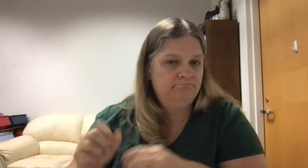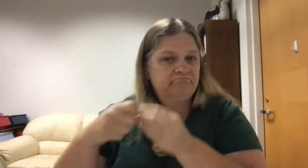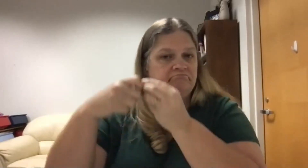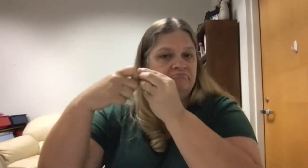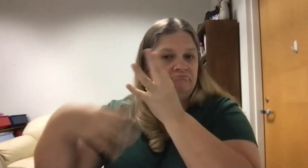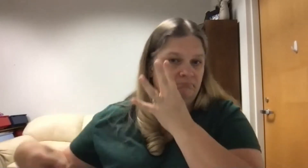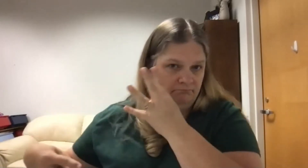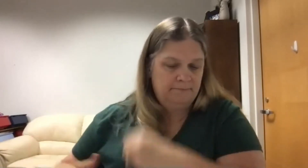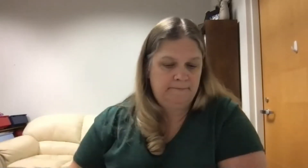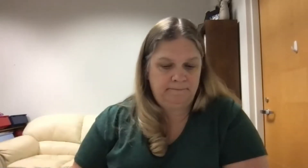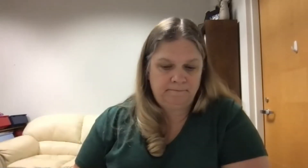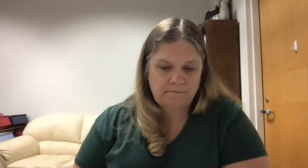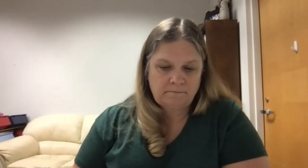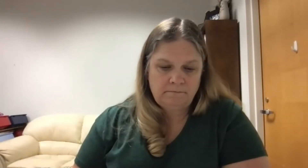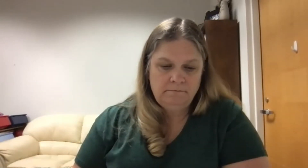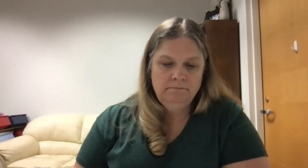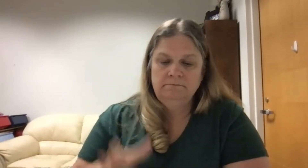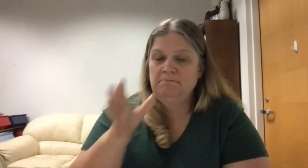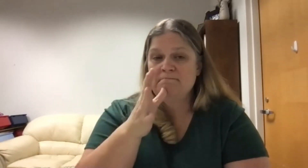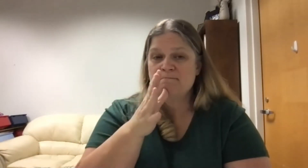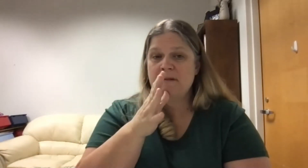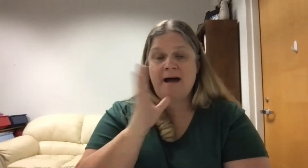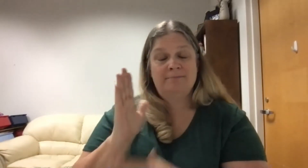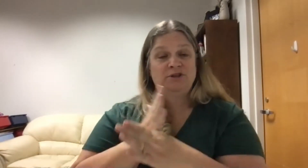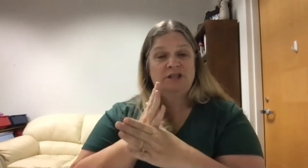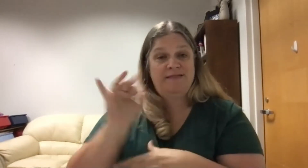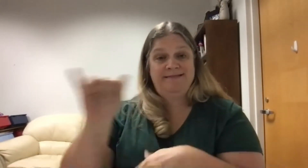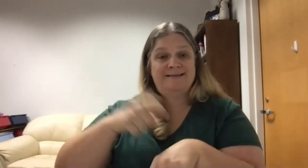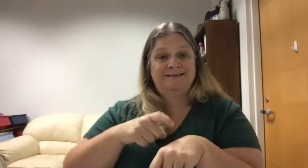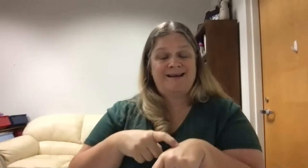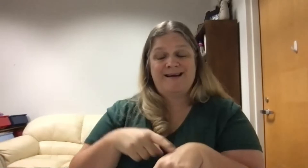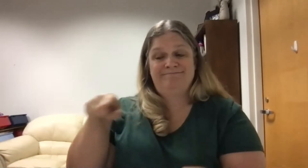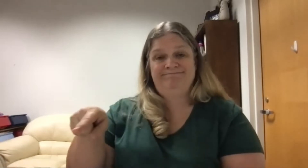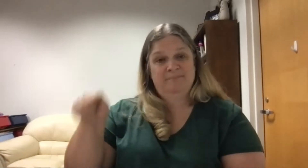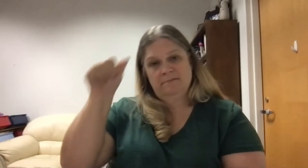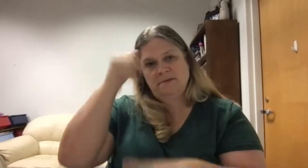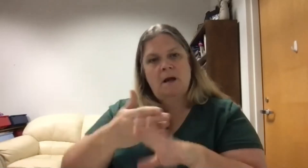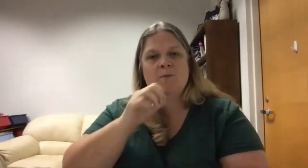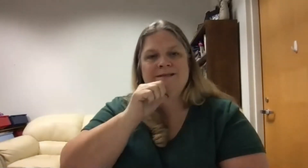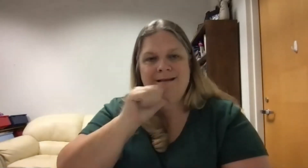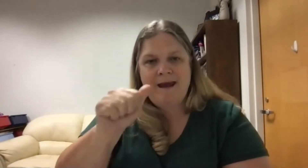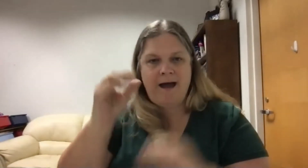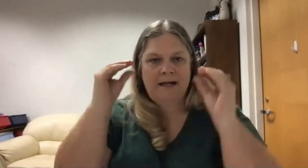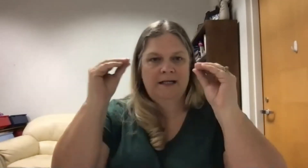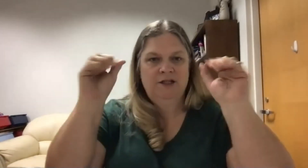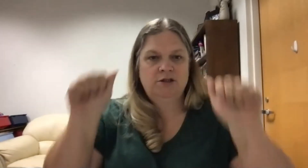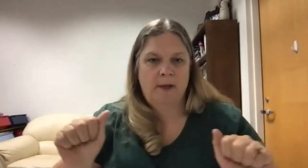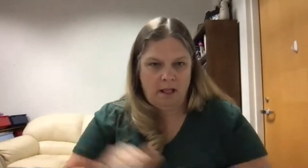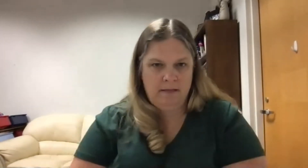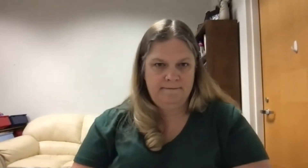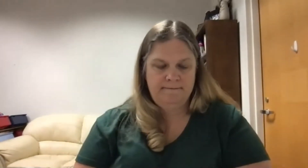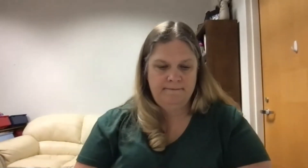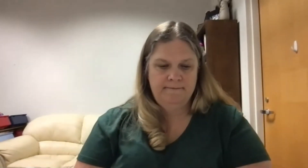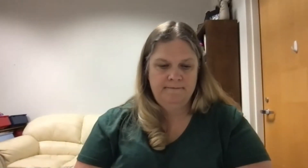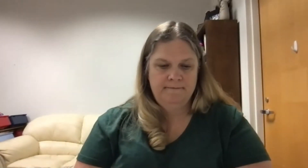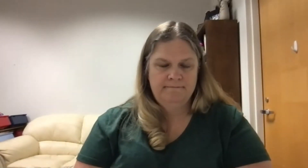his head on the wall and a whole variety of other hits. The mother shared at that time that her son